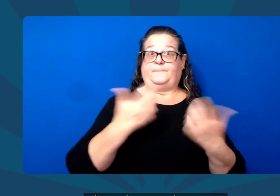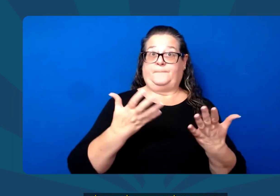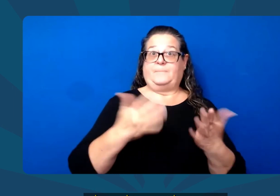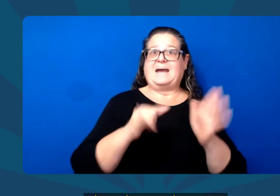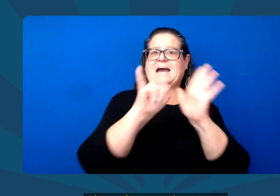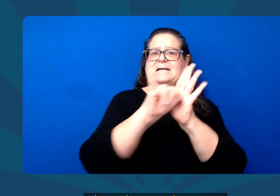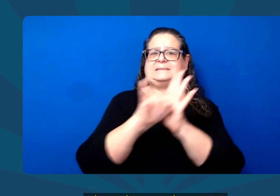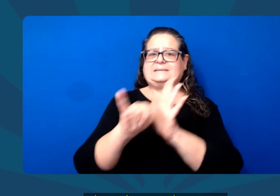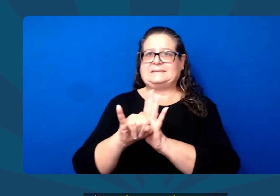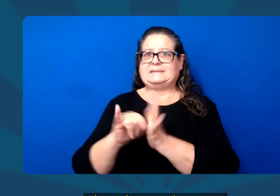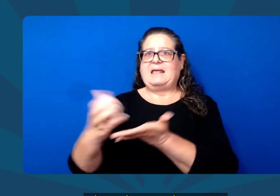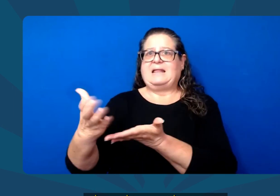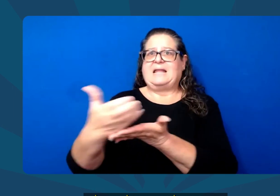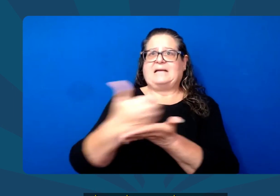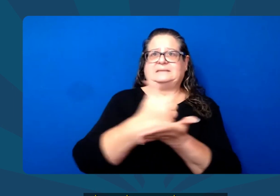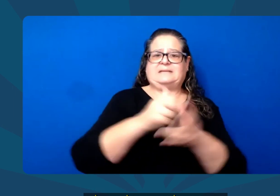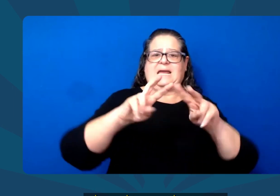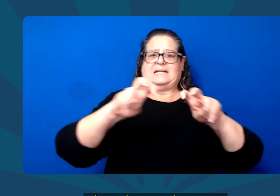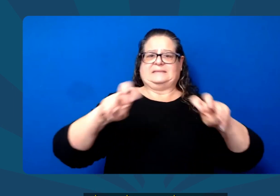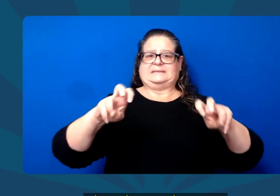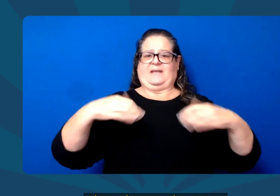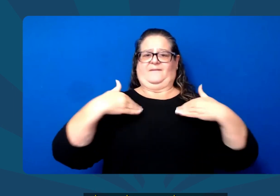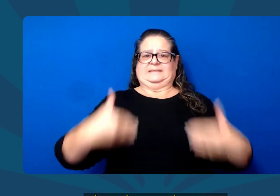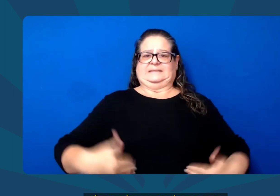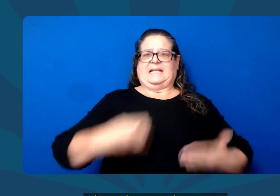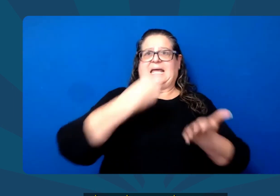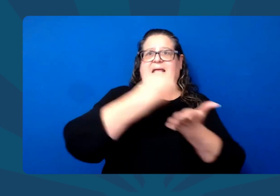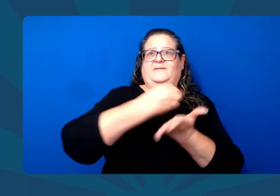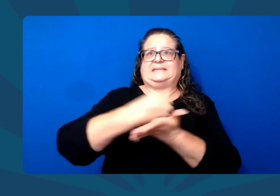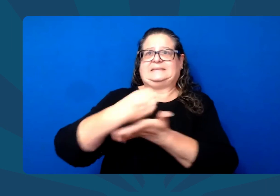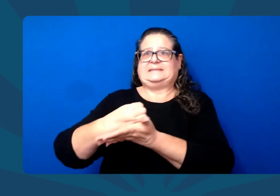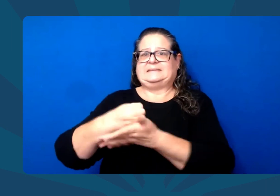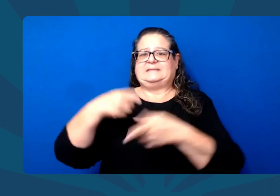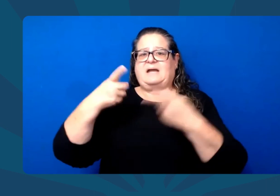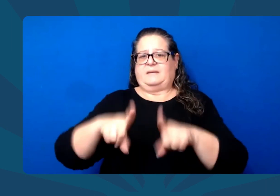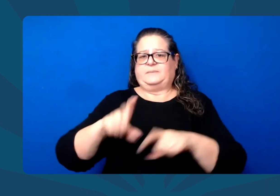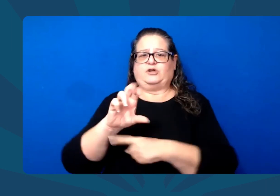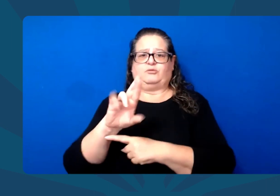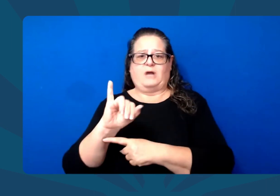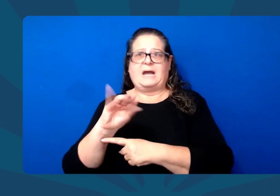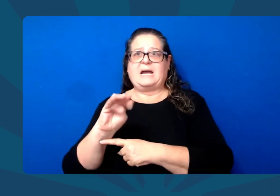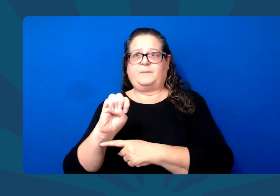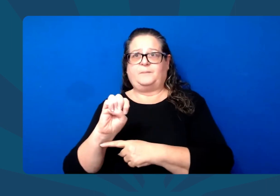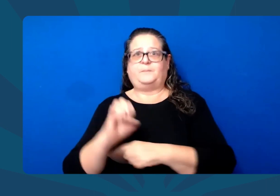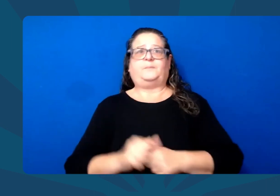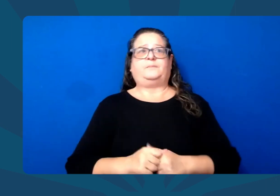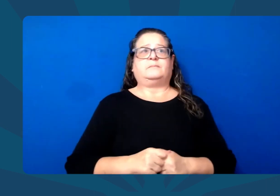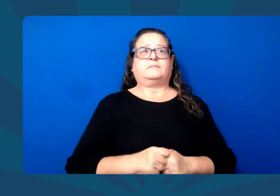where she spent her career identifying, collecting, and analyzing physical evidence.